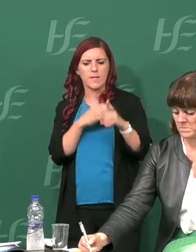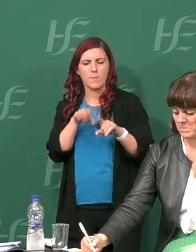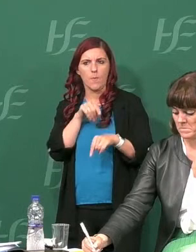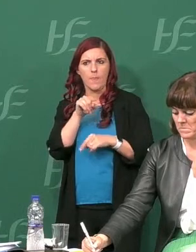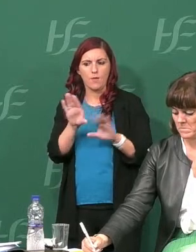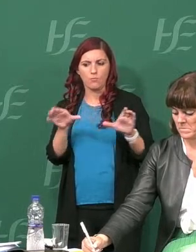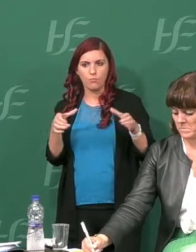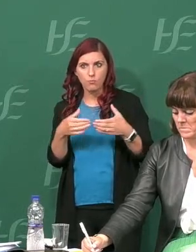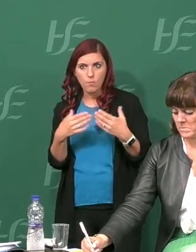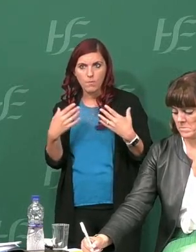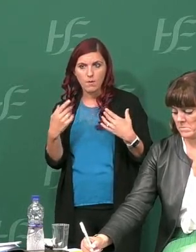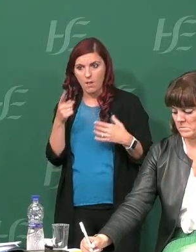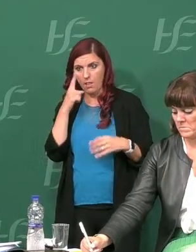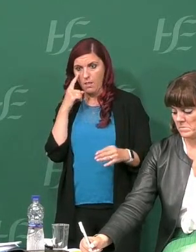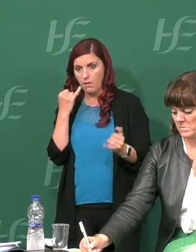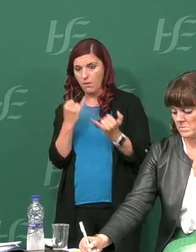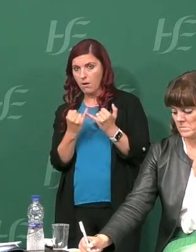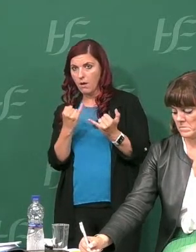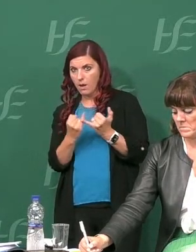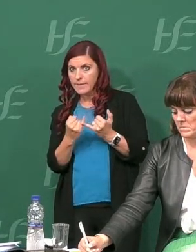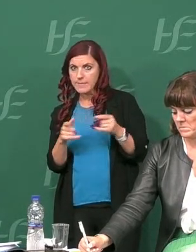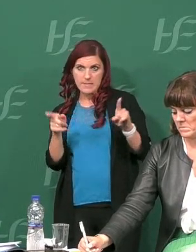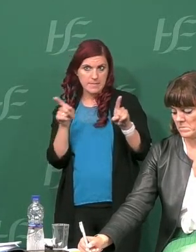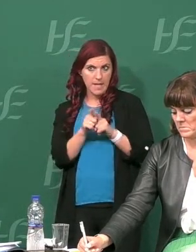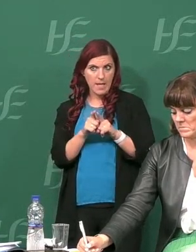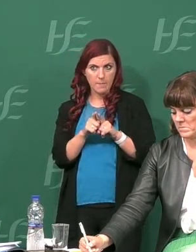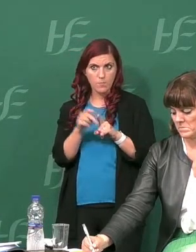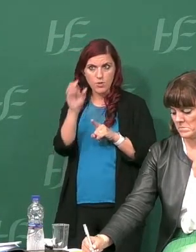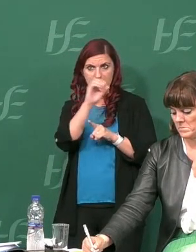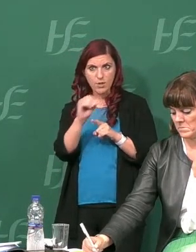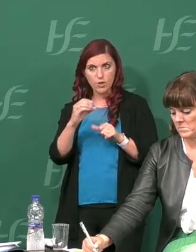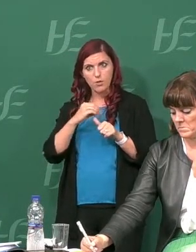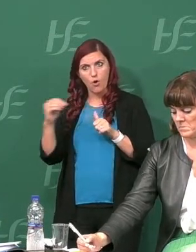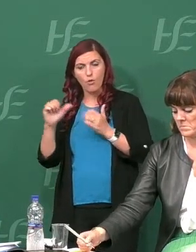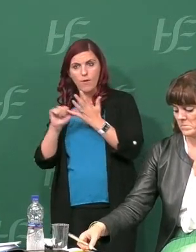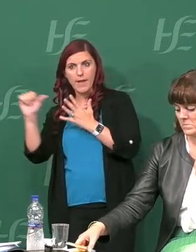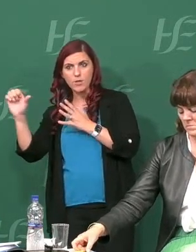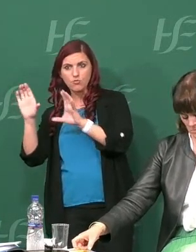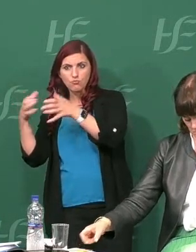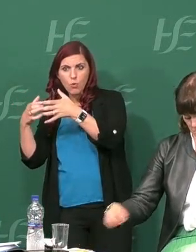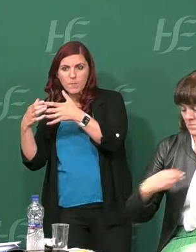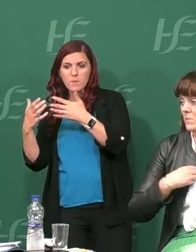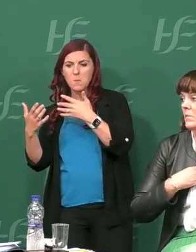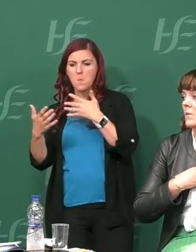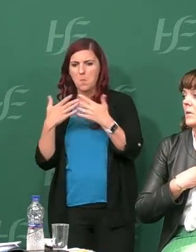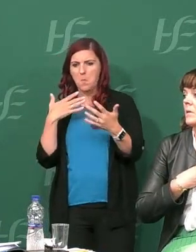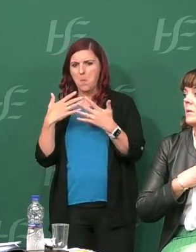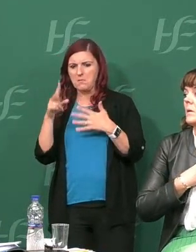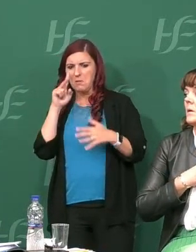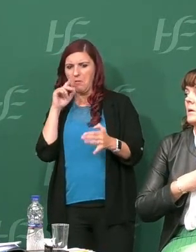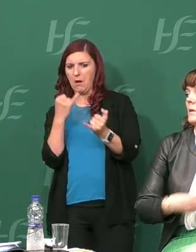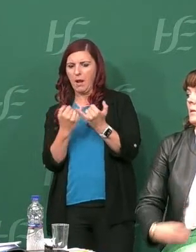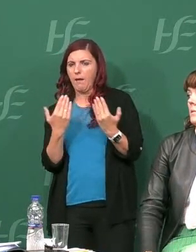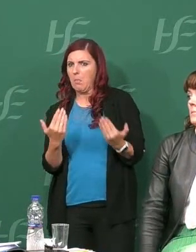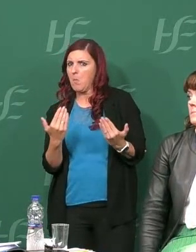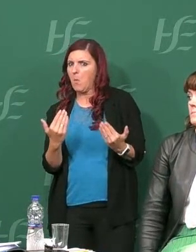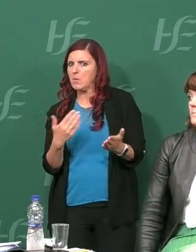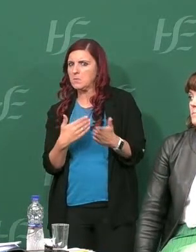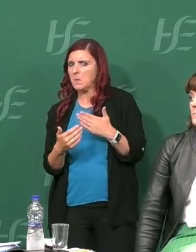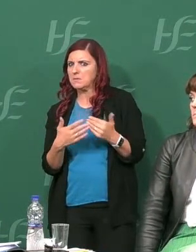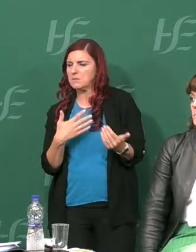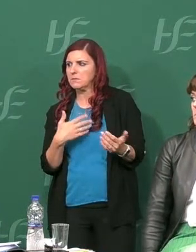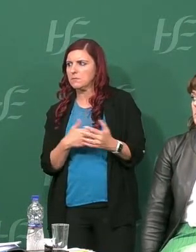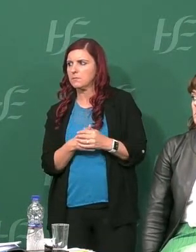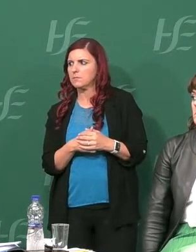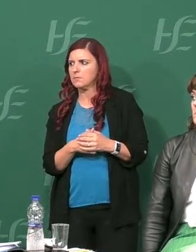Are there signs that it is as high as in other groups? What are the indications at this point,